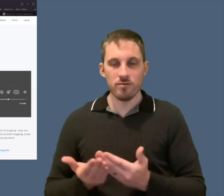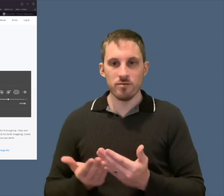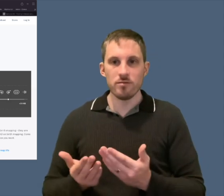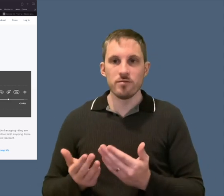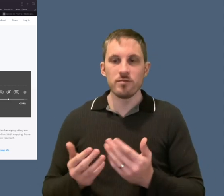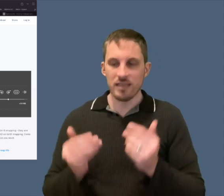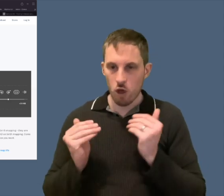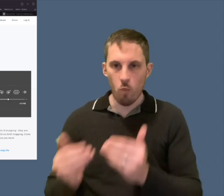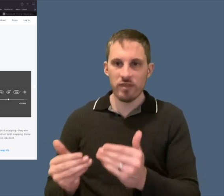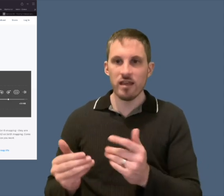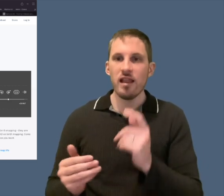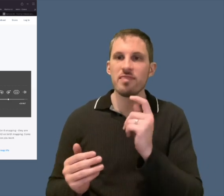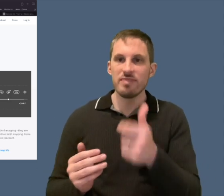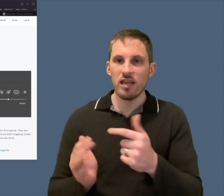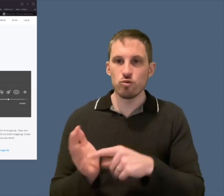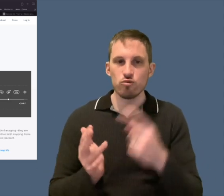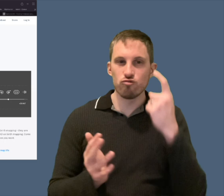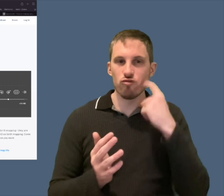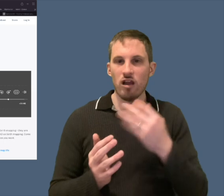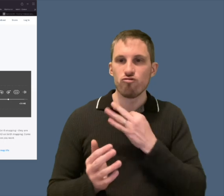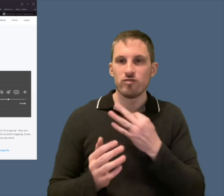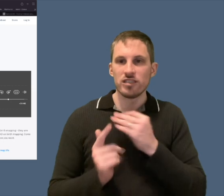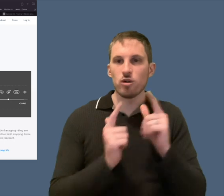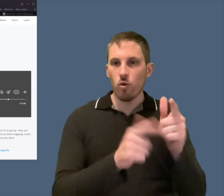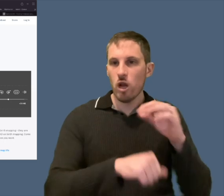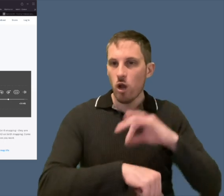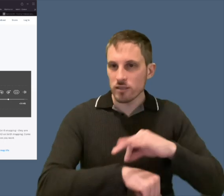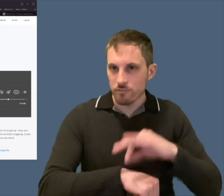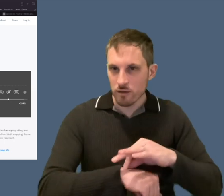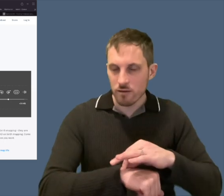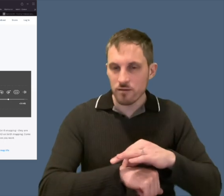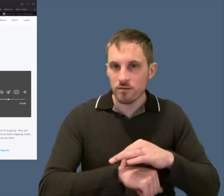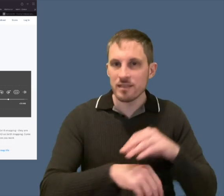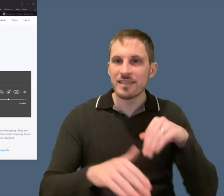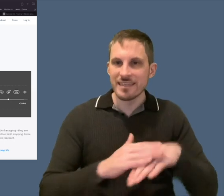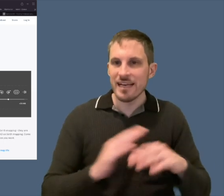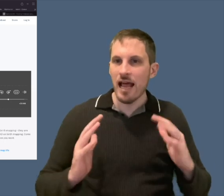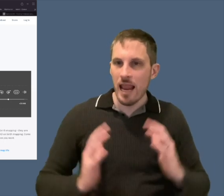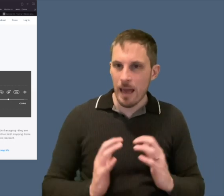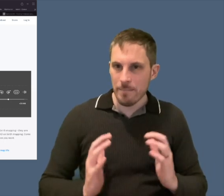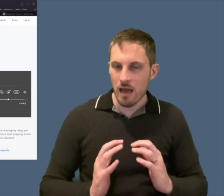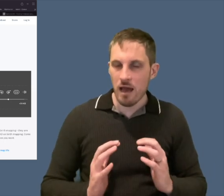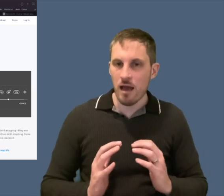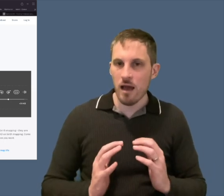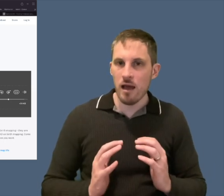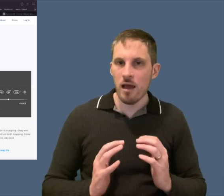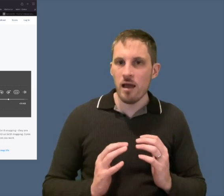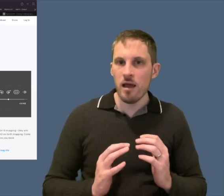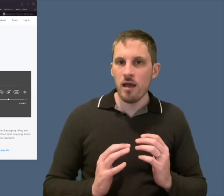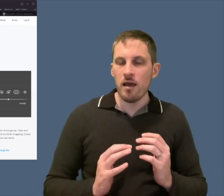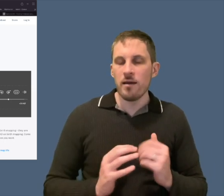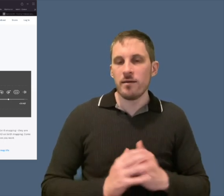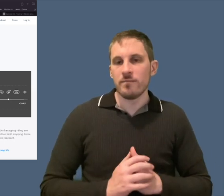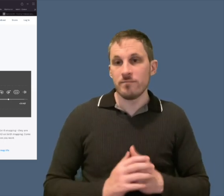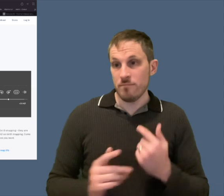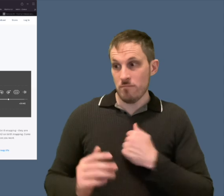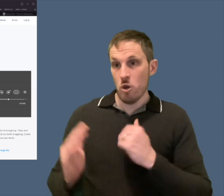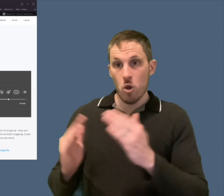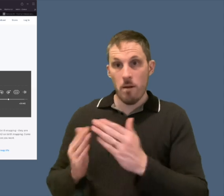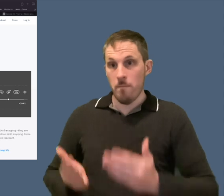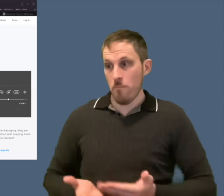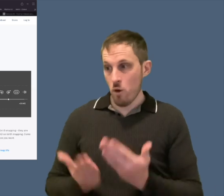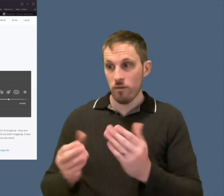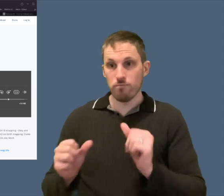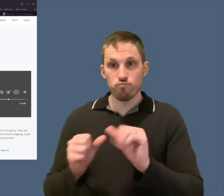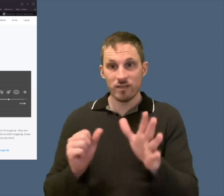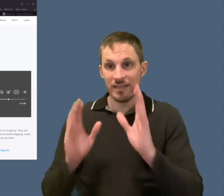on with it than to try and risk going to the hospital in labour. And those births were brilliant and amazing. But they were